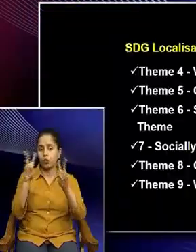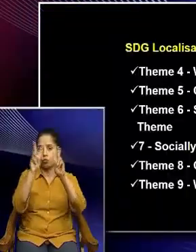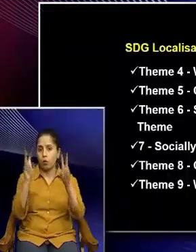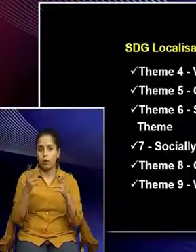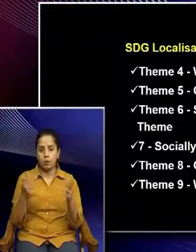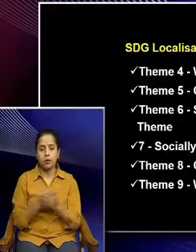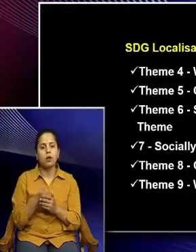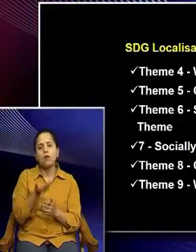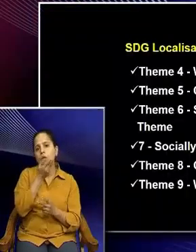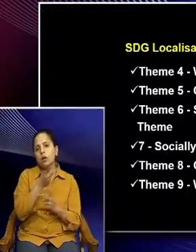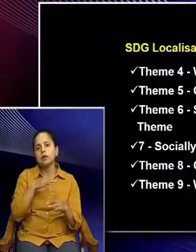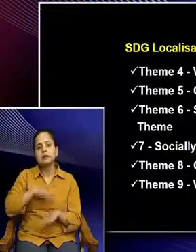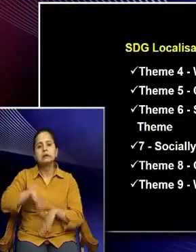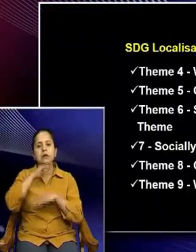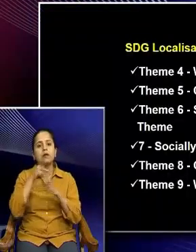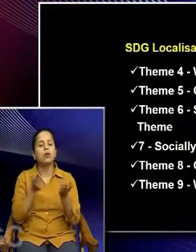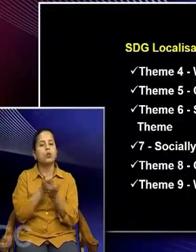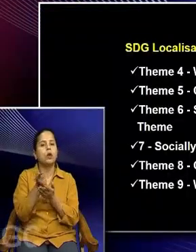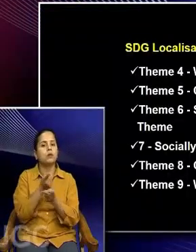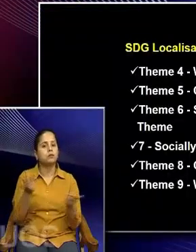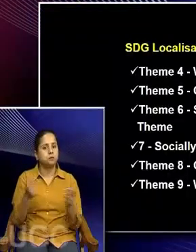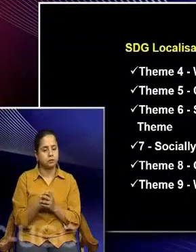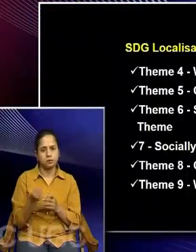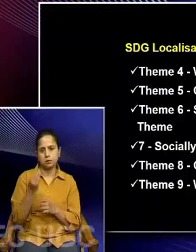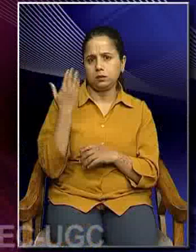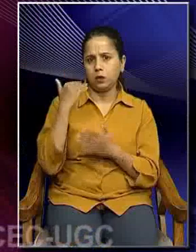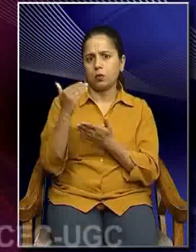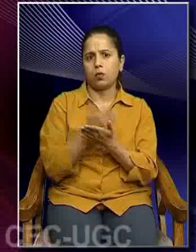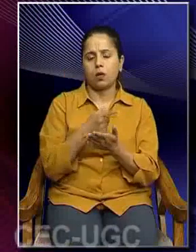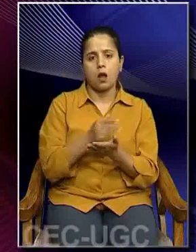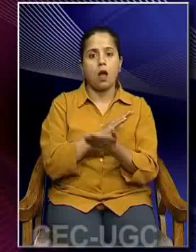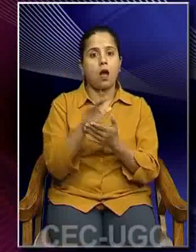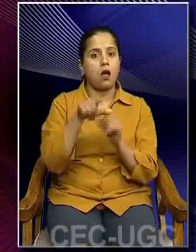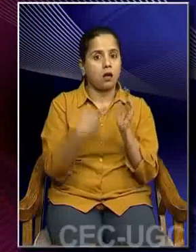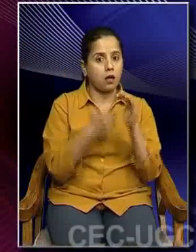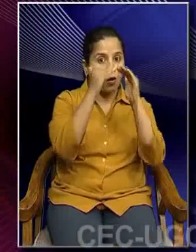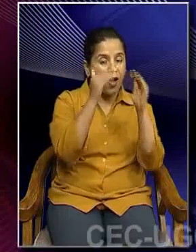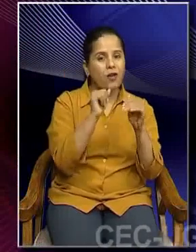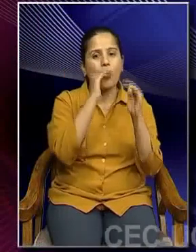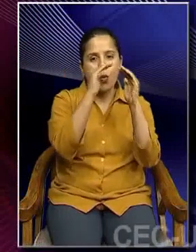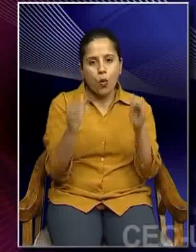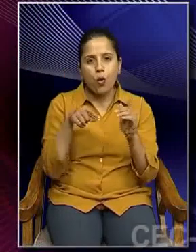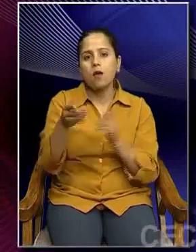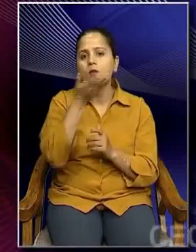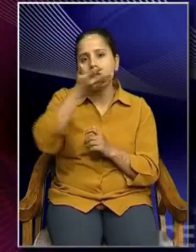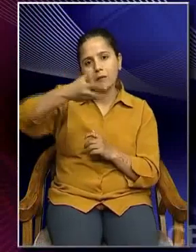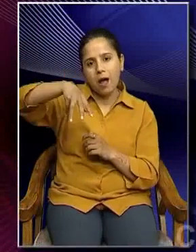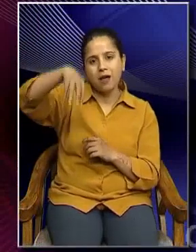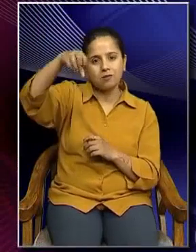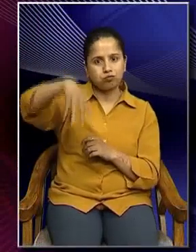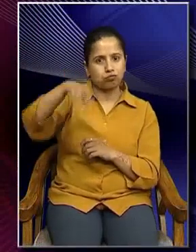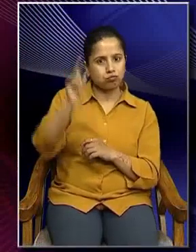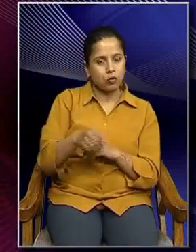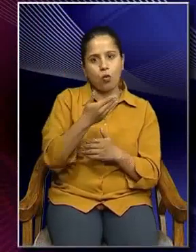course, water sufficient villages. So the recent program of Har Ghar Jal, tap water provision to